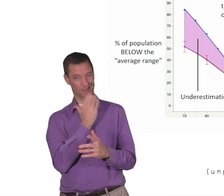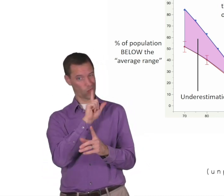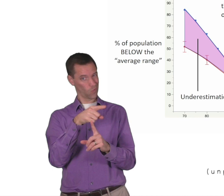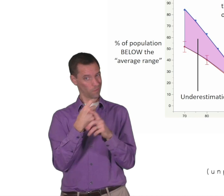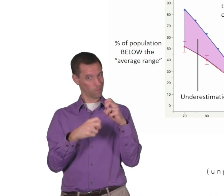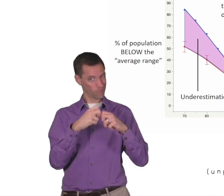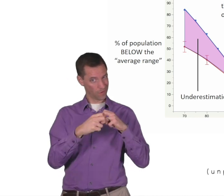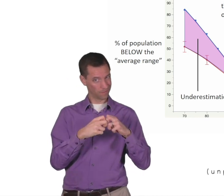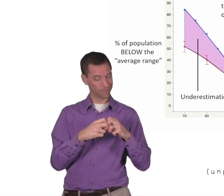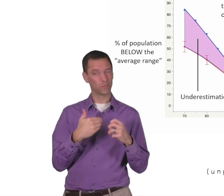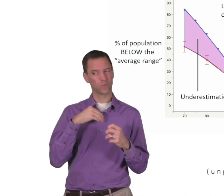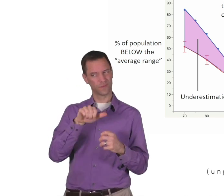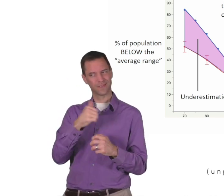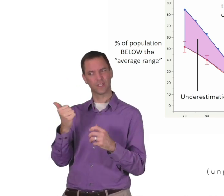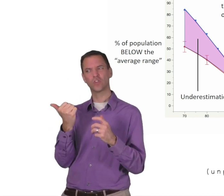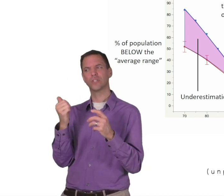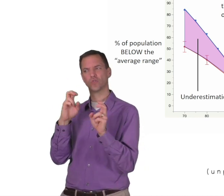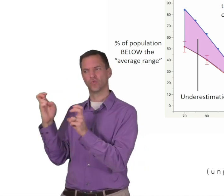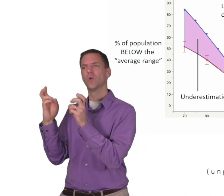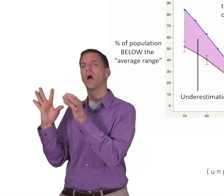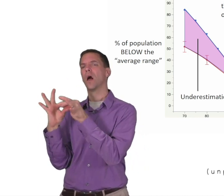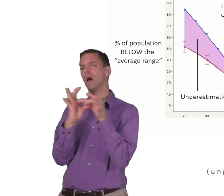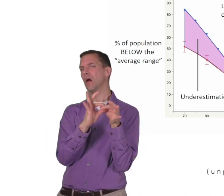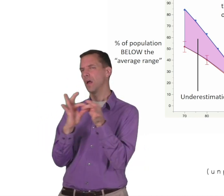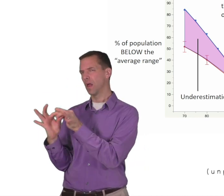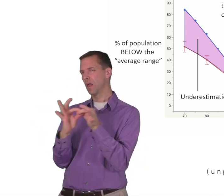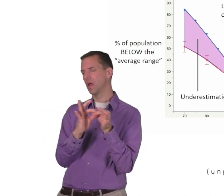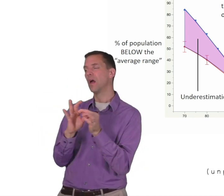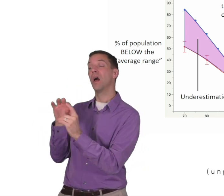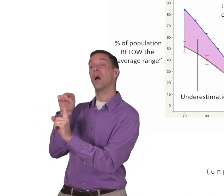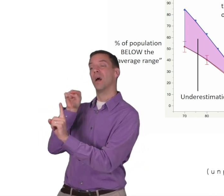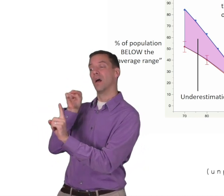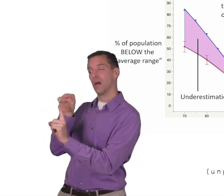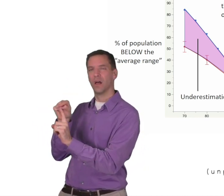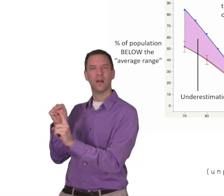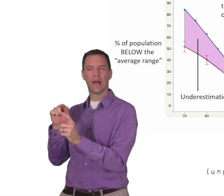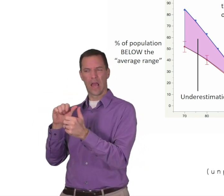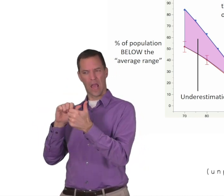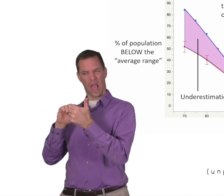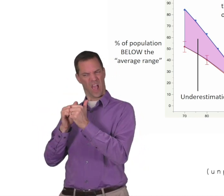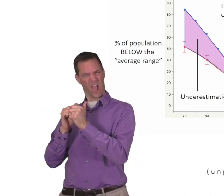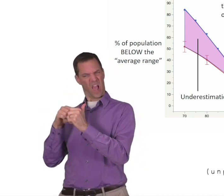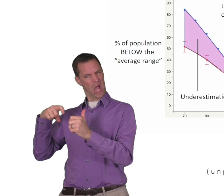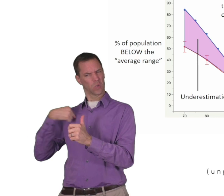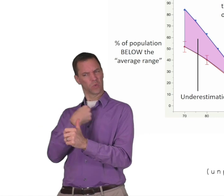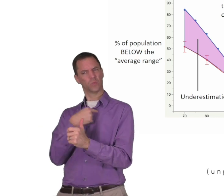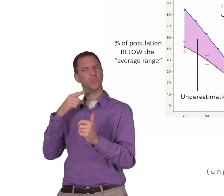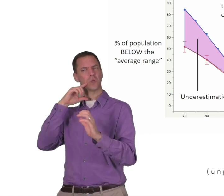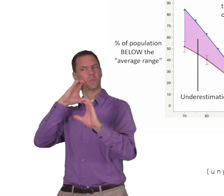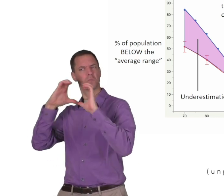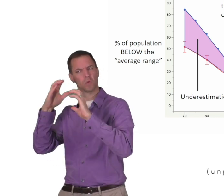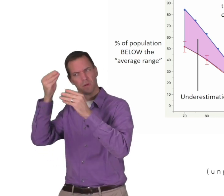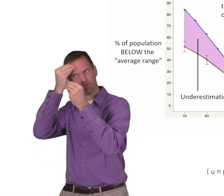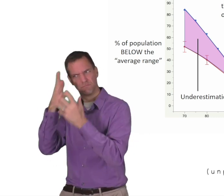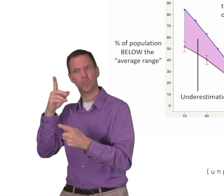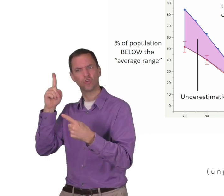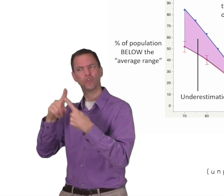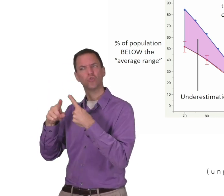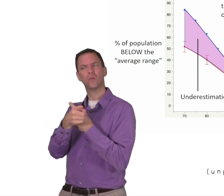Unfortunately, this is not our only problem. There's another but related issue, which is how should we